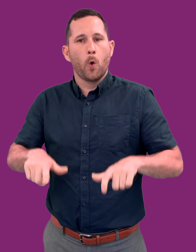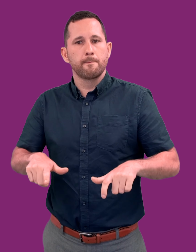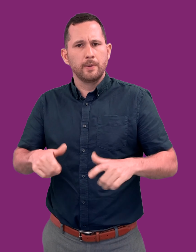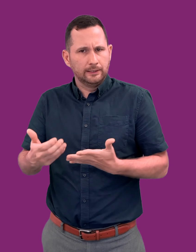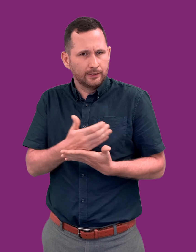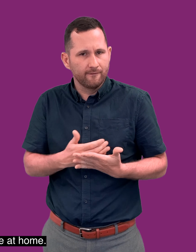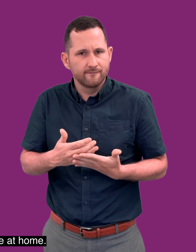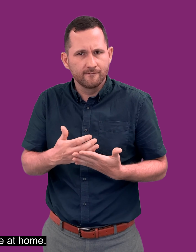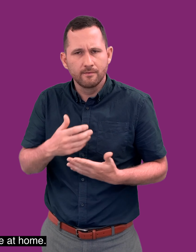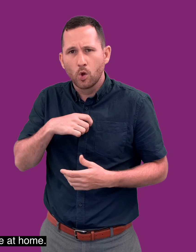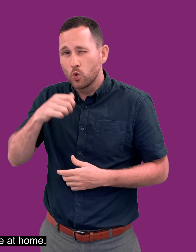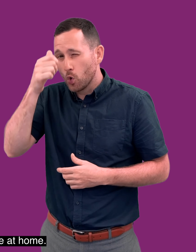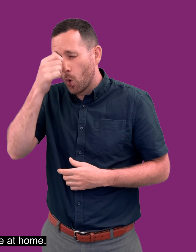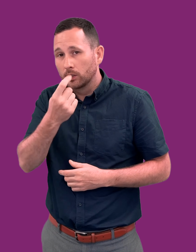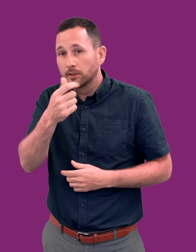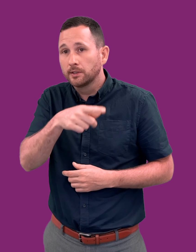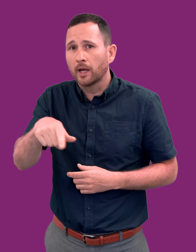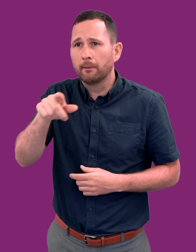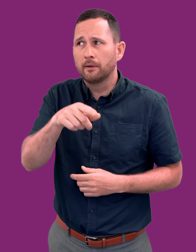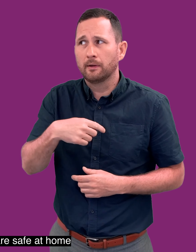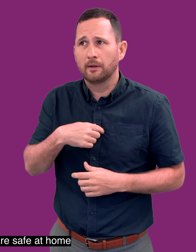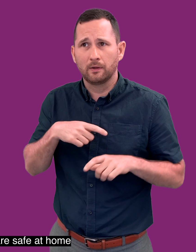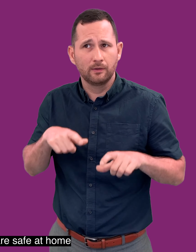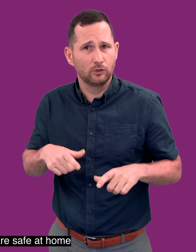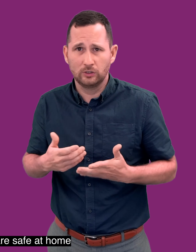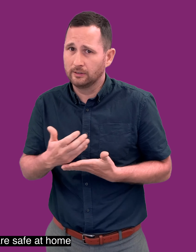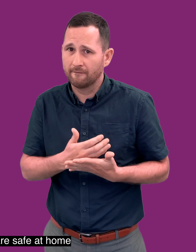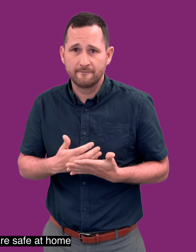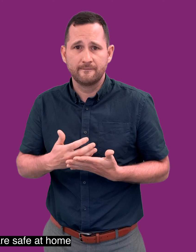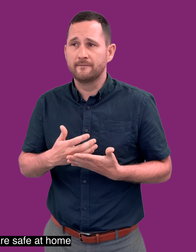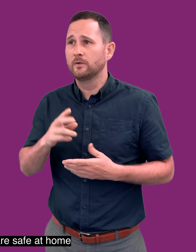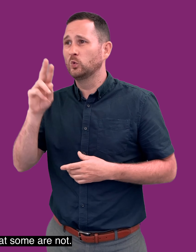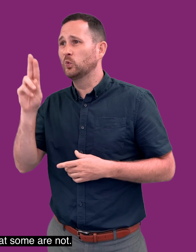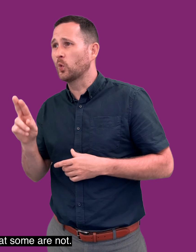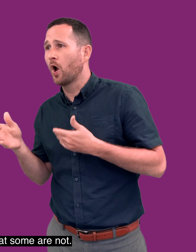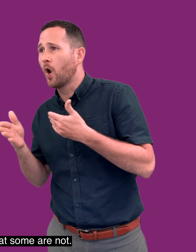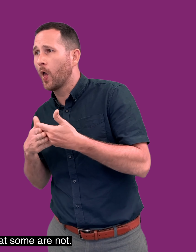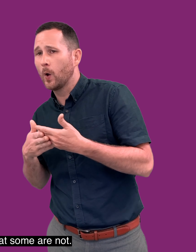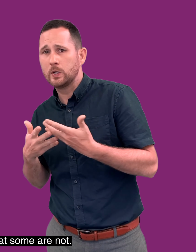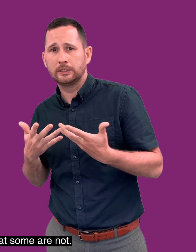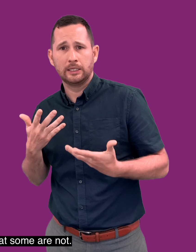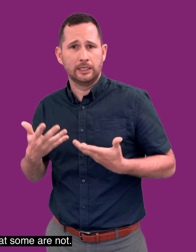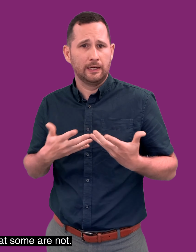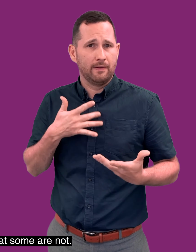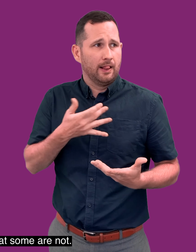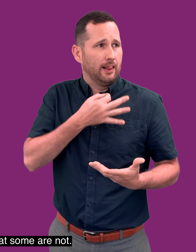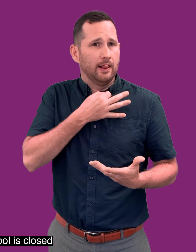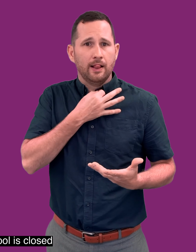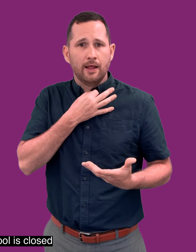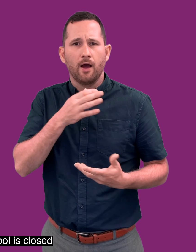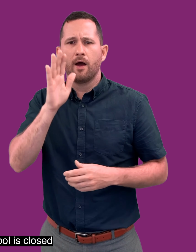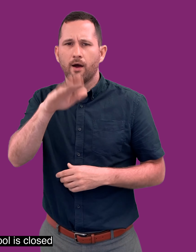Being safe at home. Most children are safe at home, but we know that some are not. If your school is